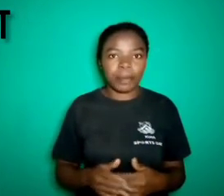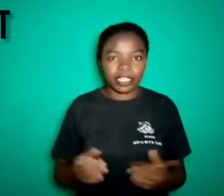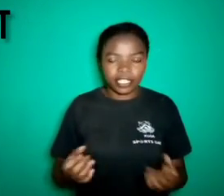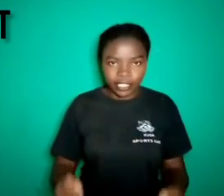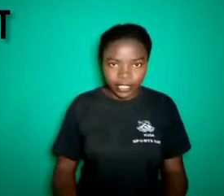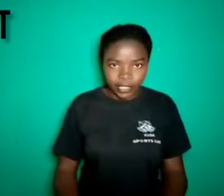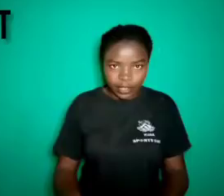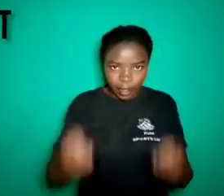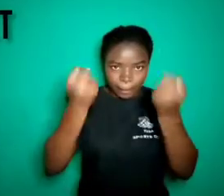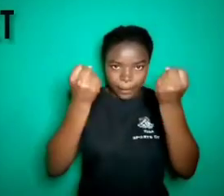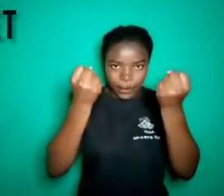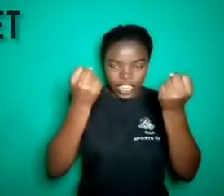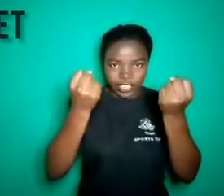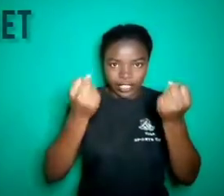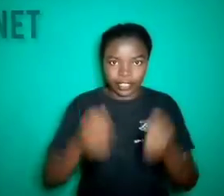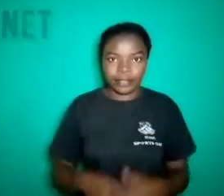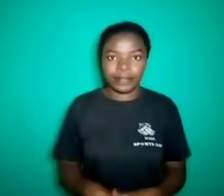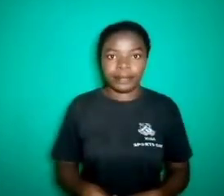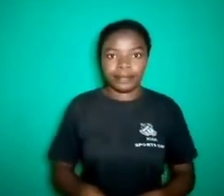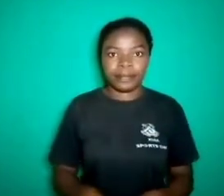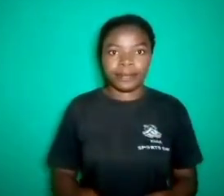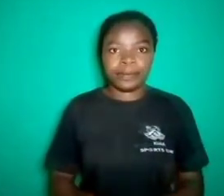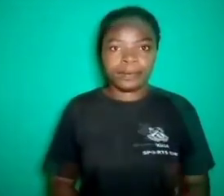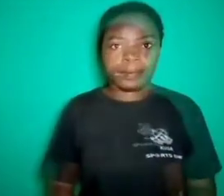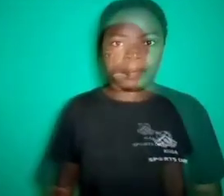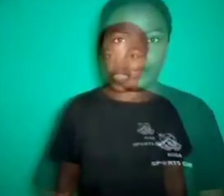opened. Bonnet. Street.